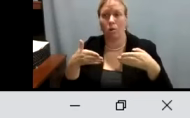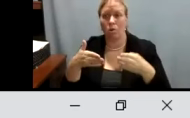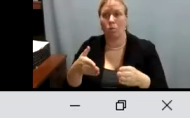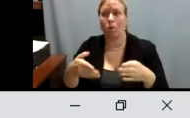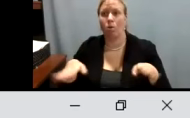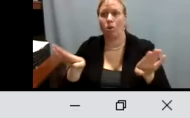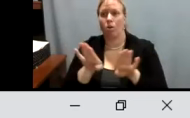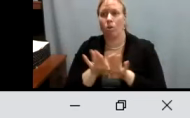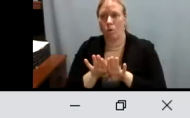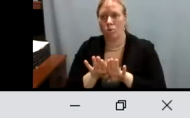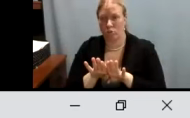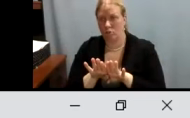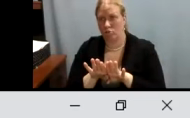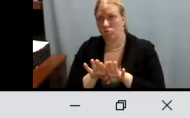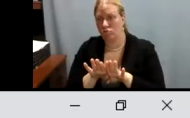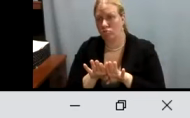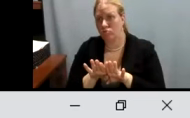people all around the city.